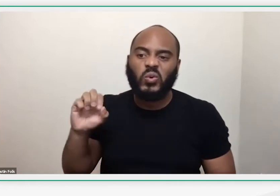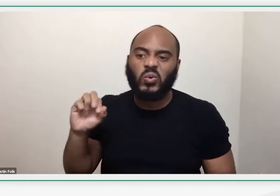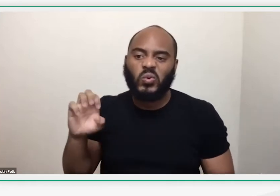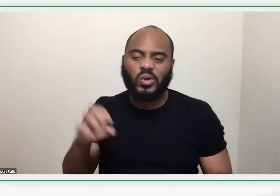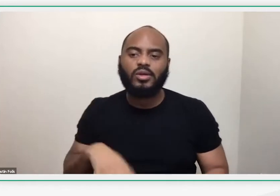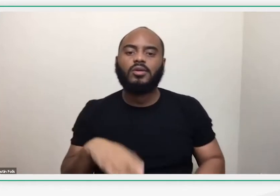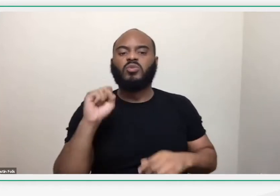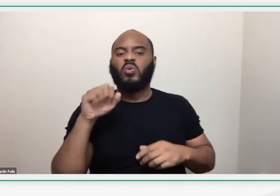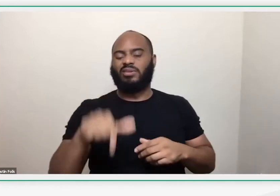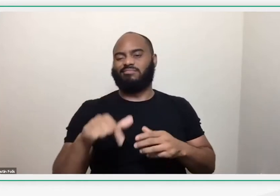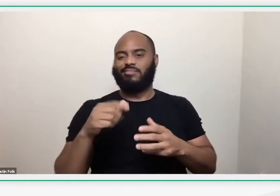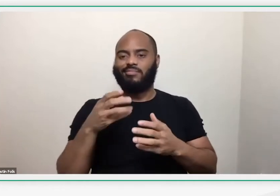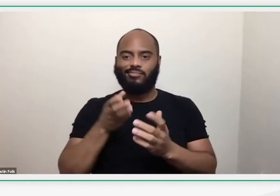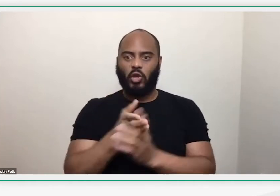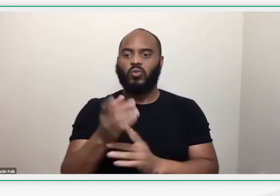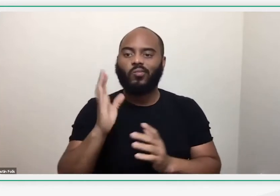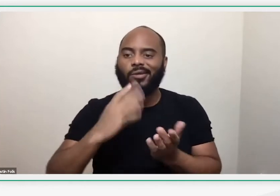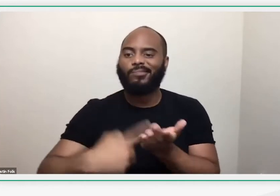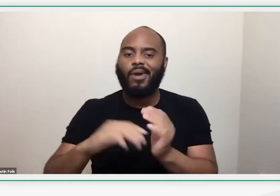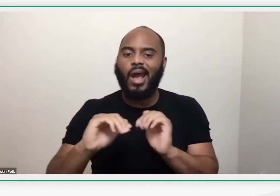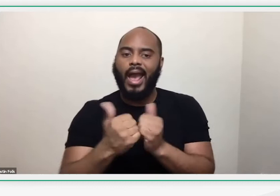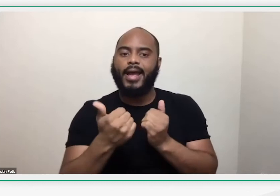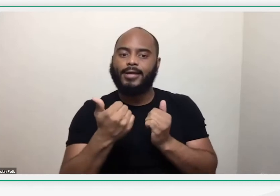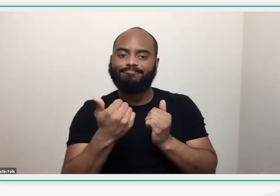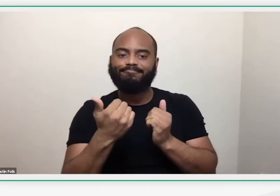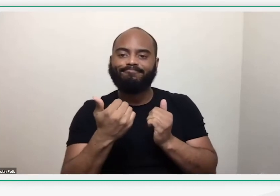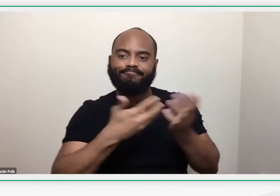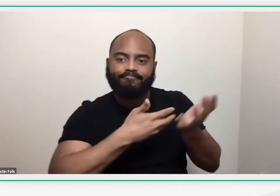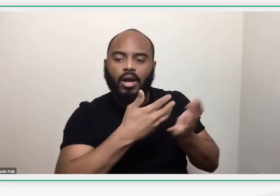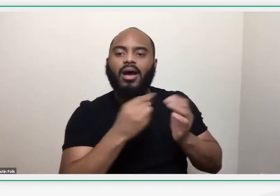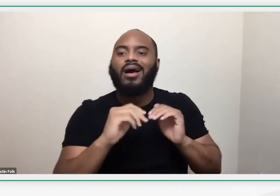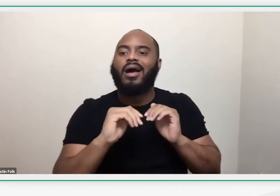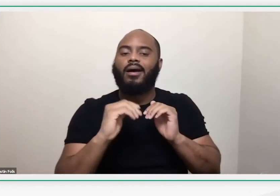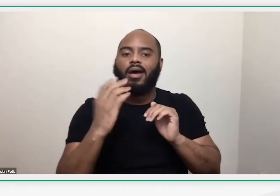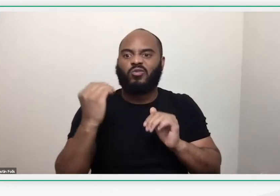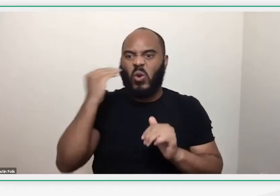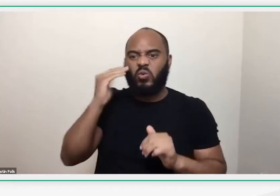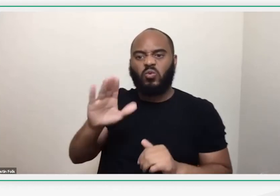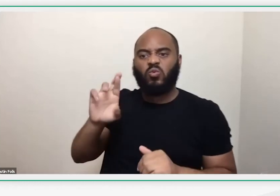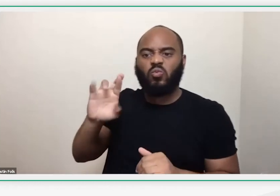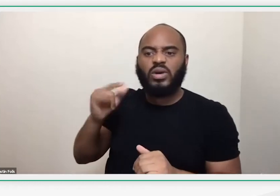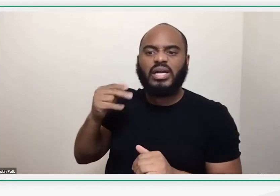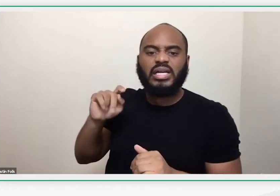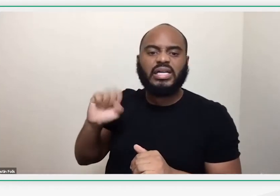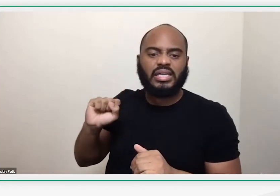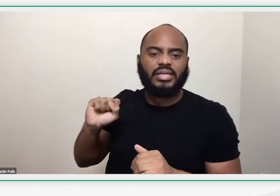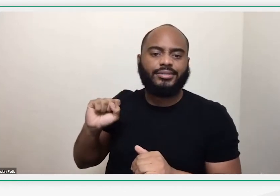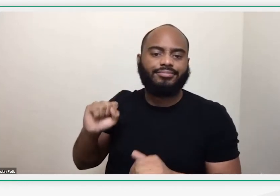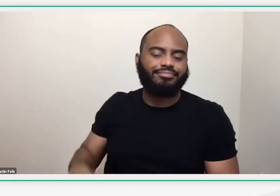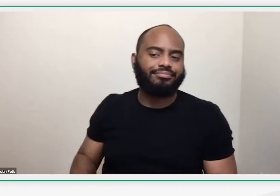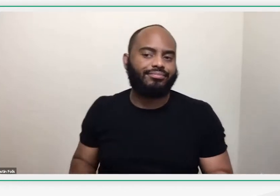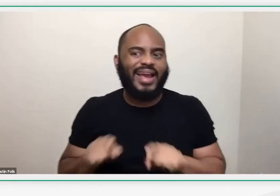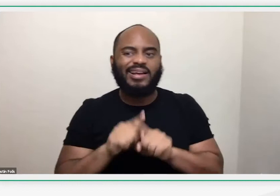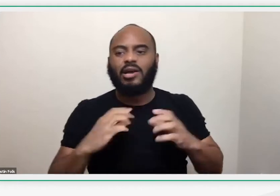our relationship with those creditors and then end up risking our credit score. So, in tonight's conversation, we will talk